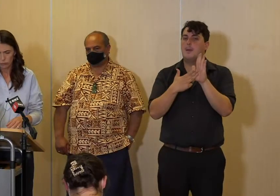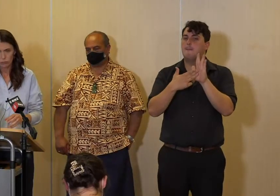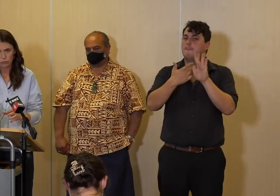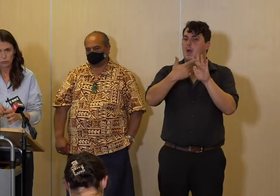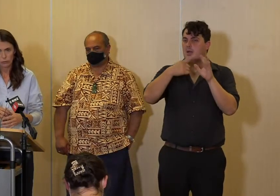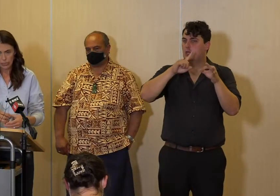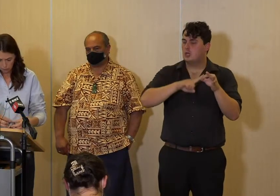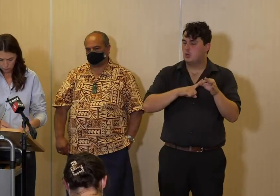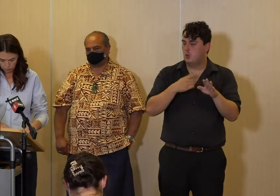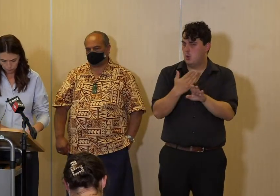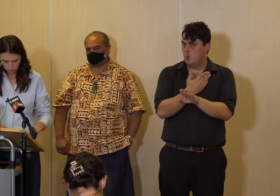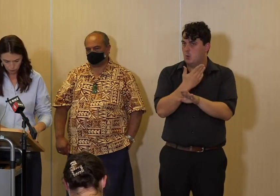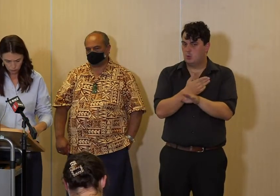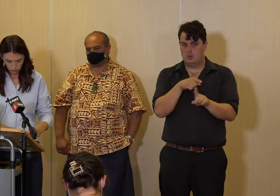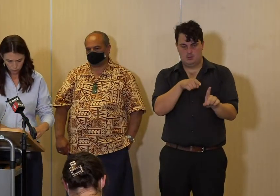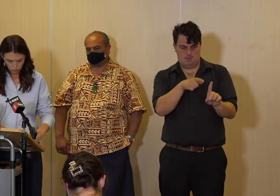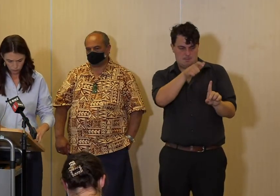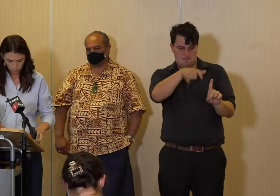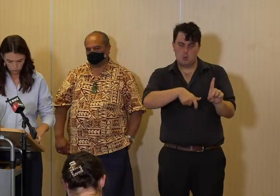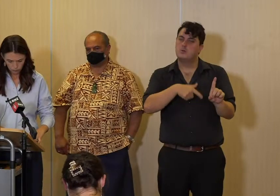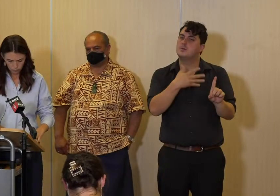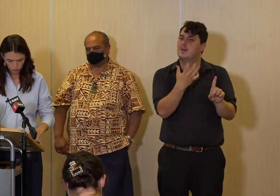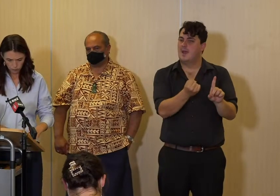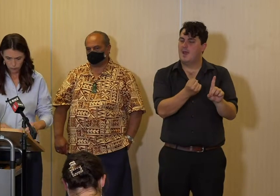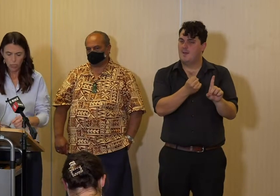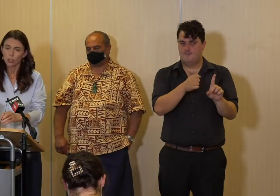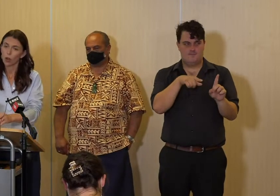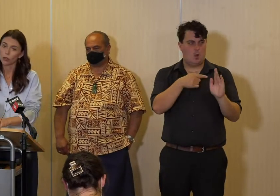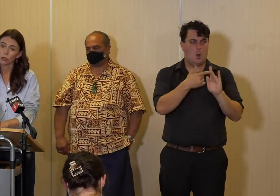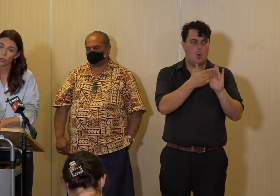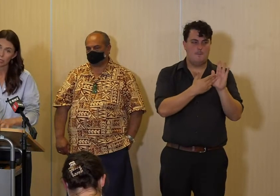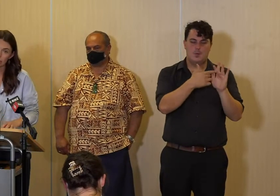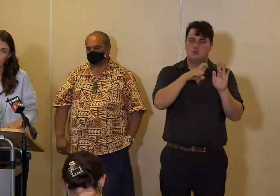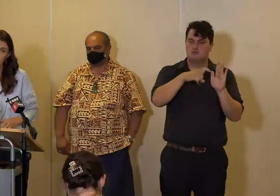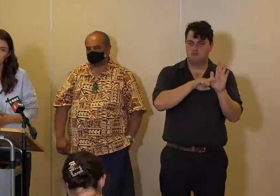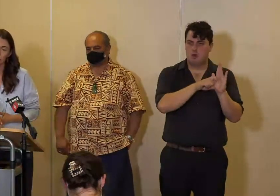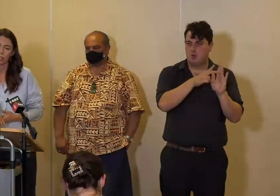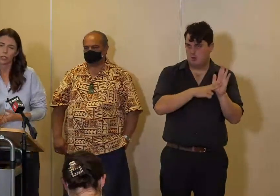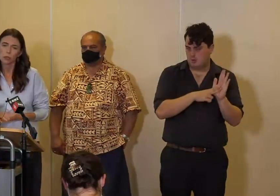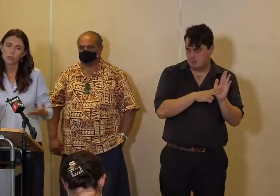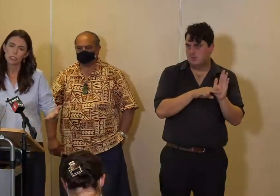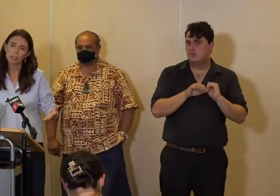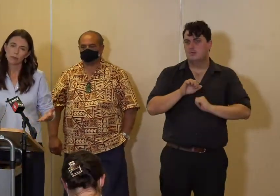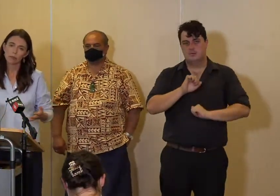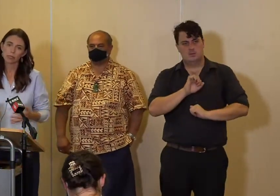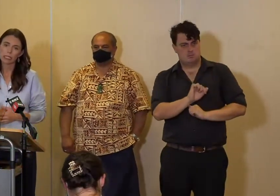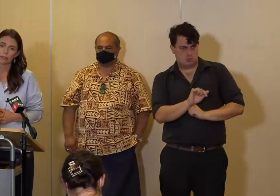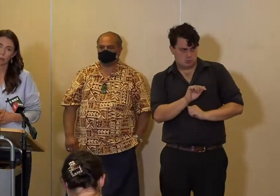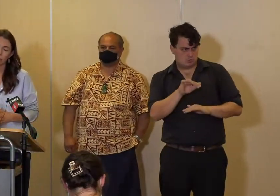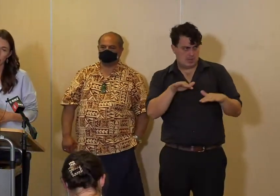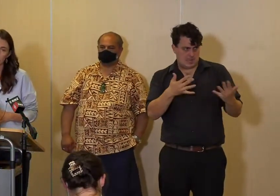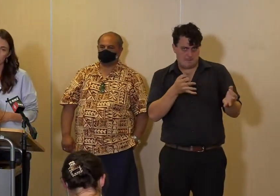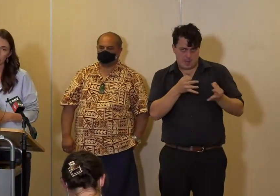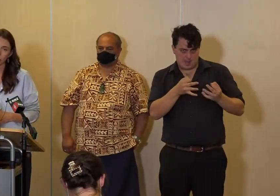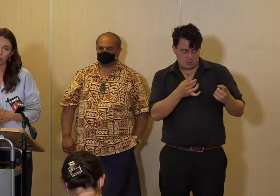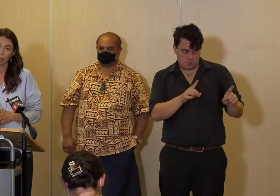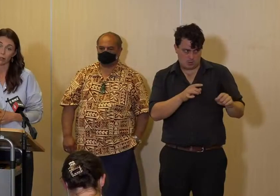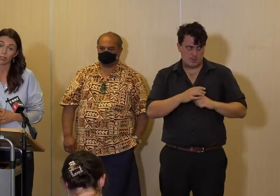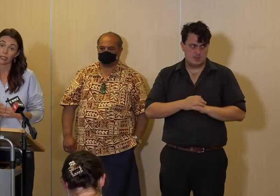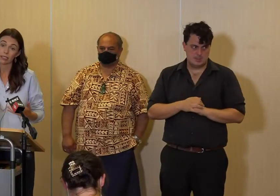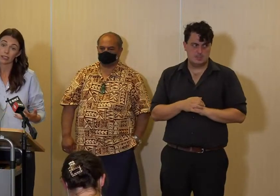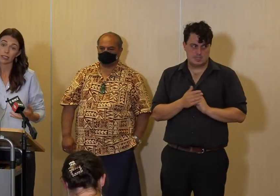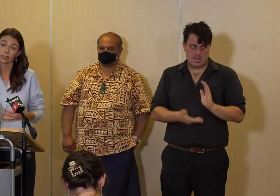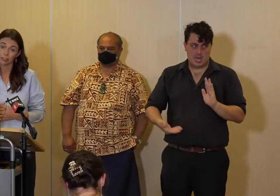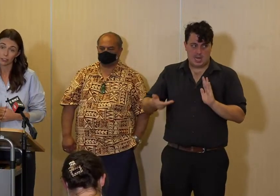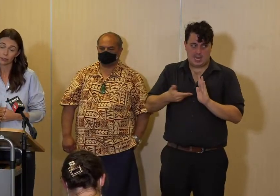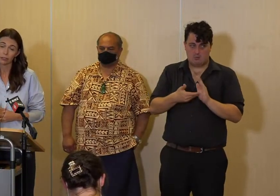had Omicron, are there any plans to put in place additional measures? No, not at this stage. You will have seen from the release from the Ministry of Health